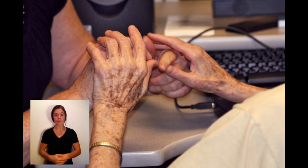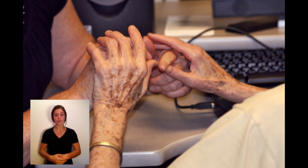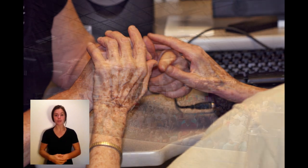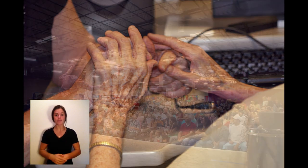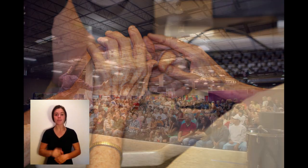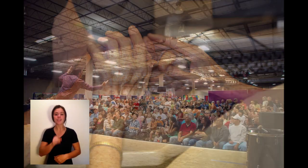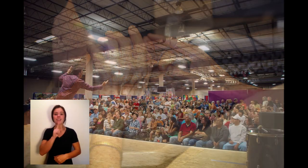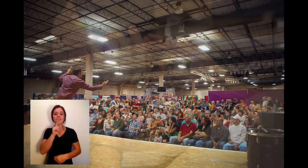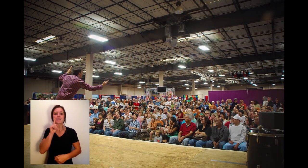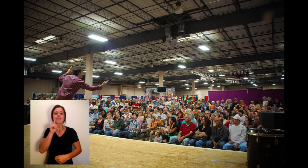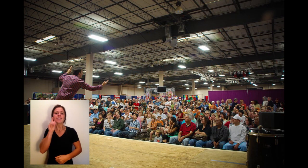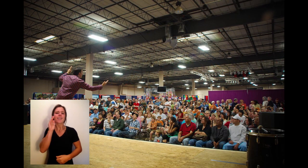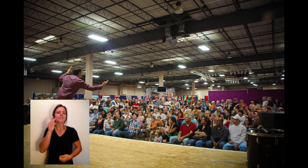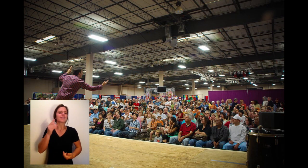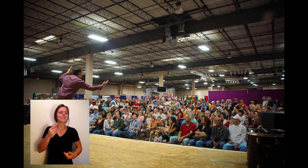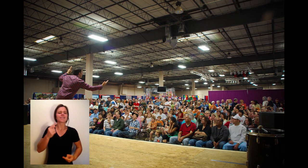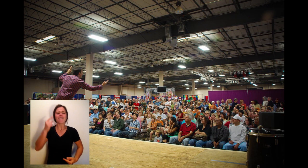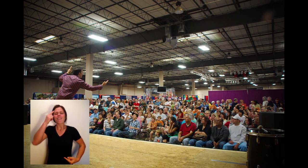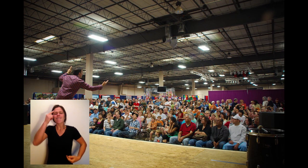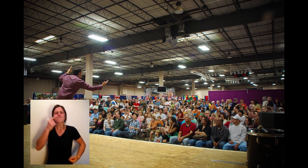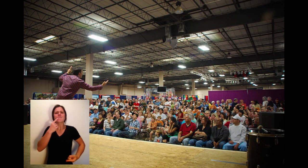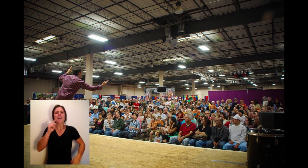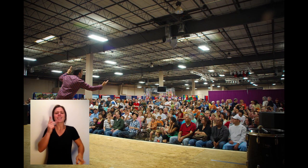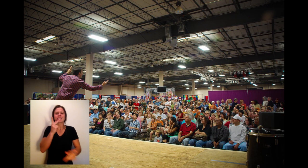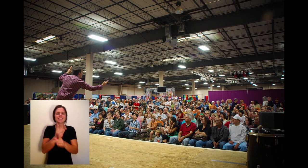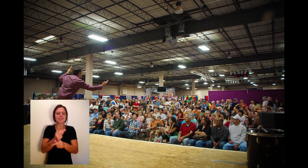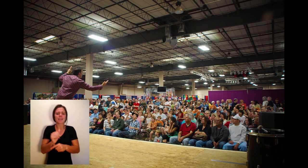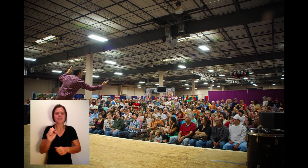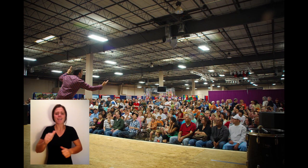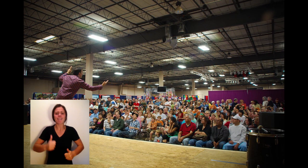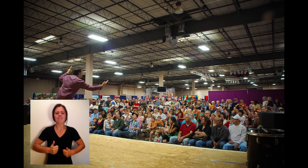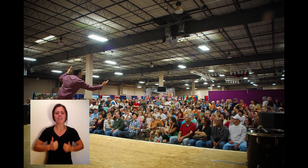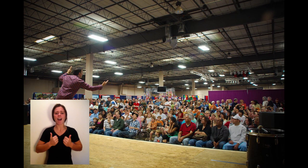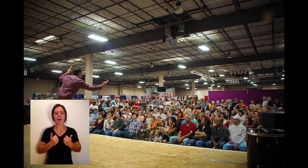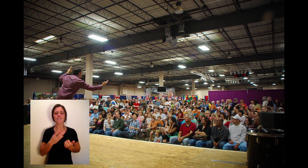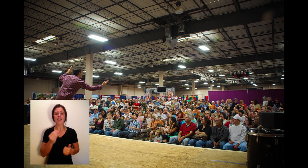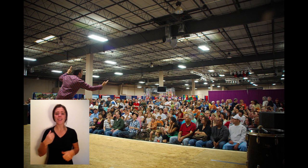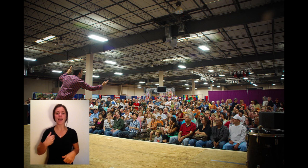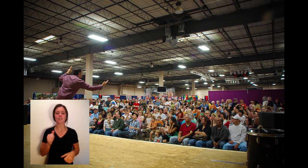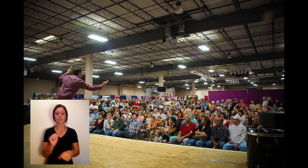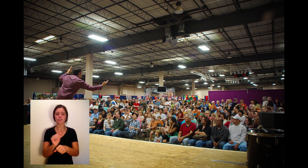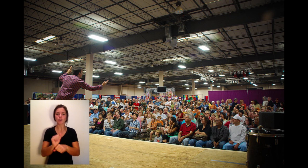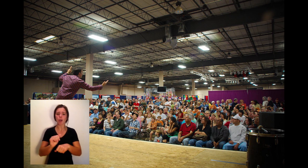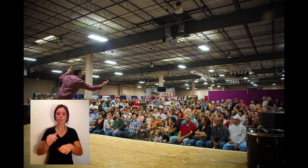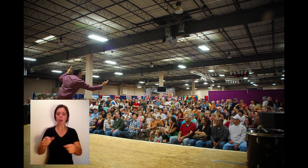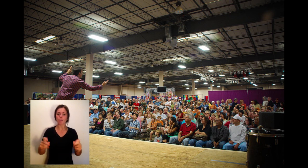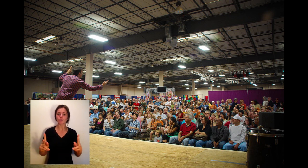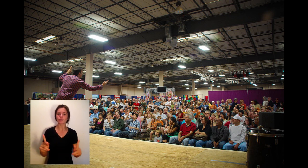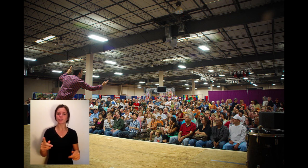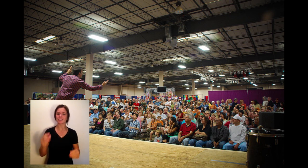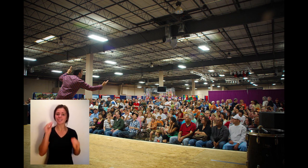The deaf would be able to keep their culture and language alive and have job opportunities teaching at hearing